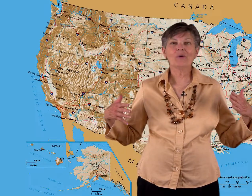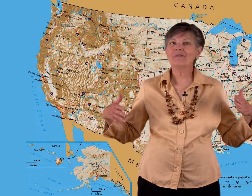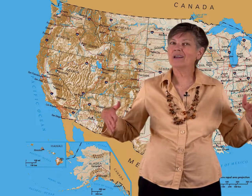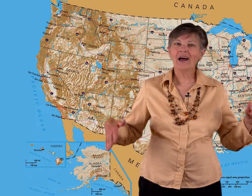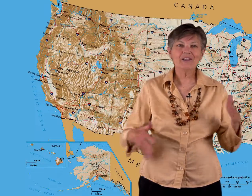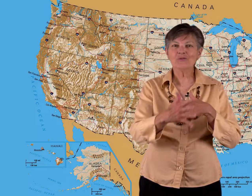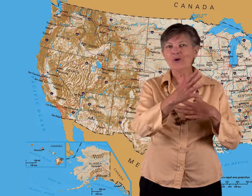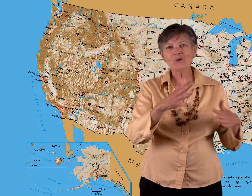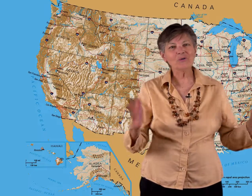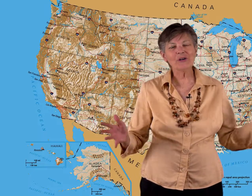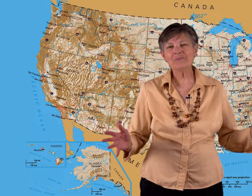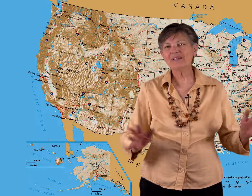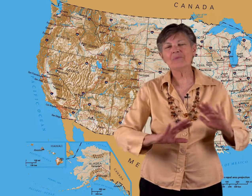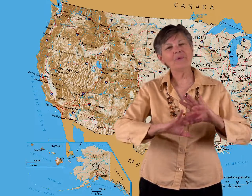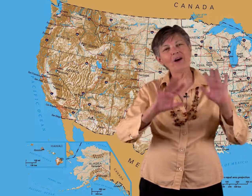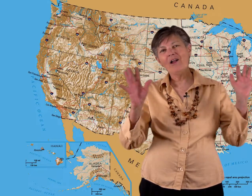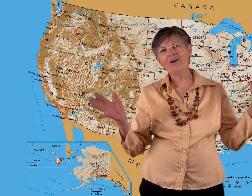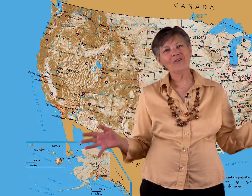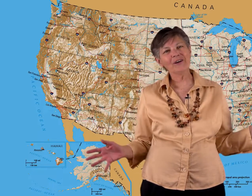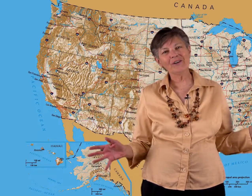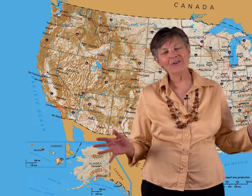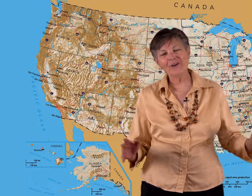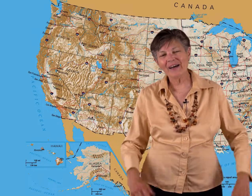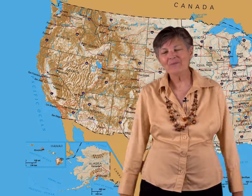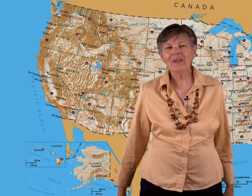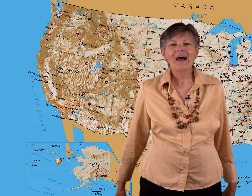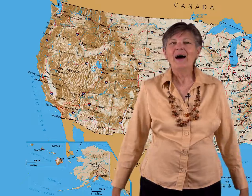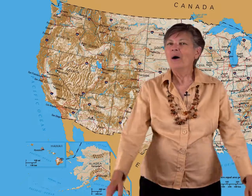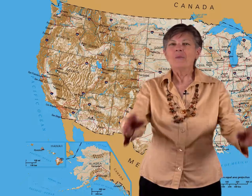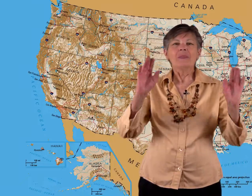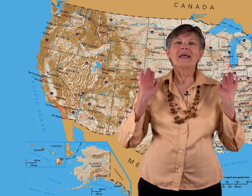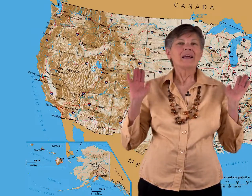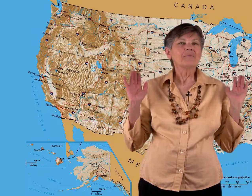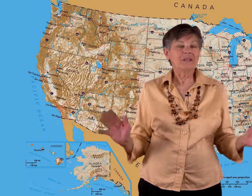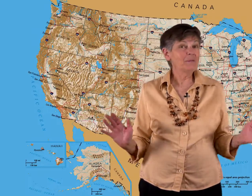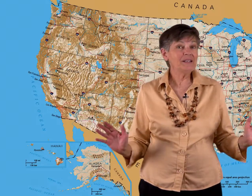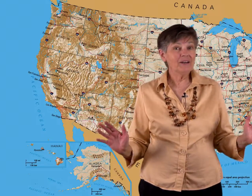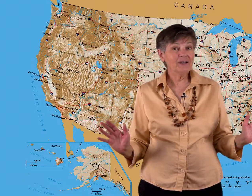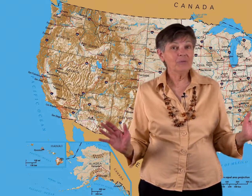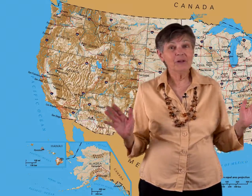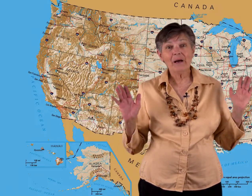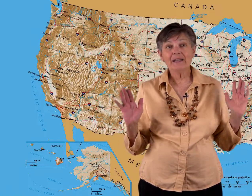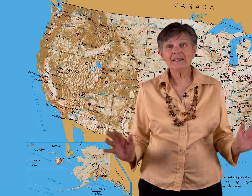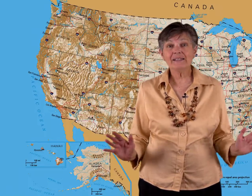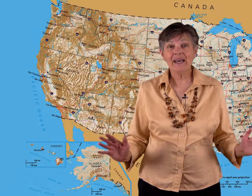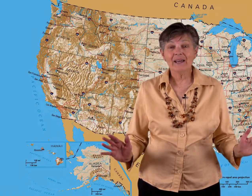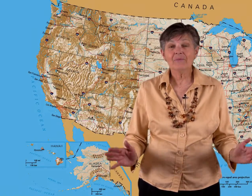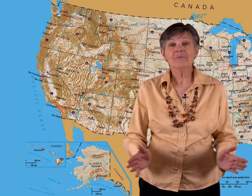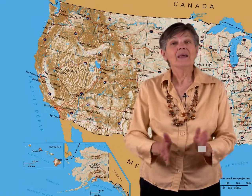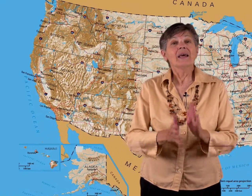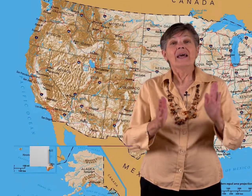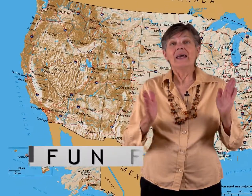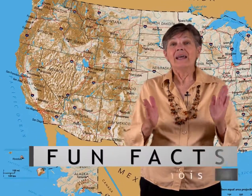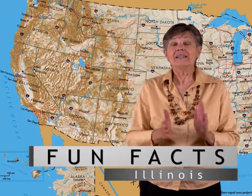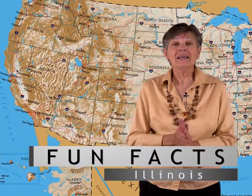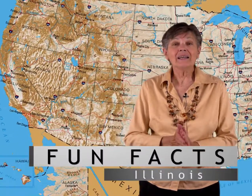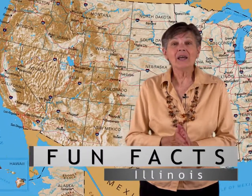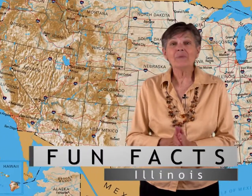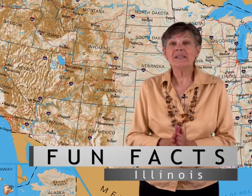done lots of road trips and we've been all over Illinois. Let me tell you a little bit about the state. Its nickname is